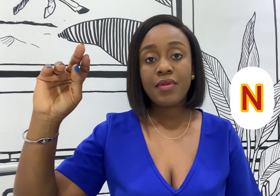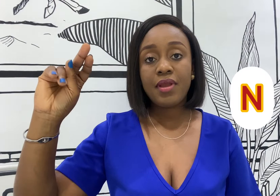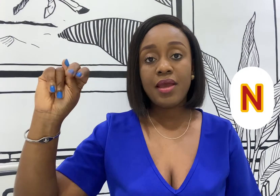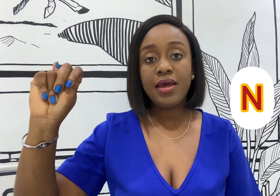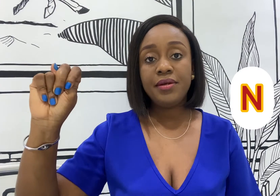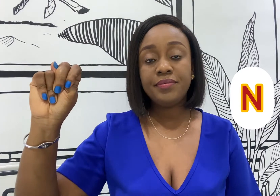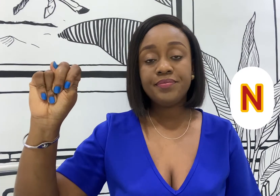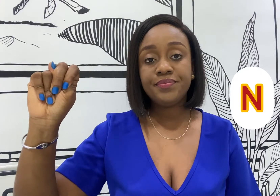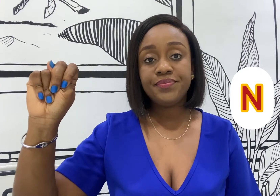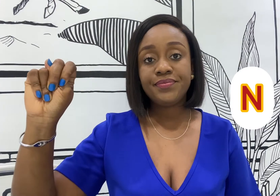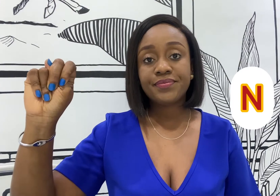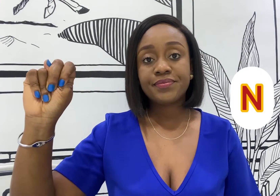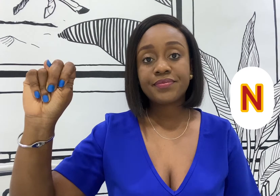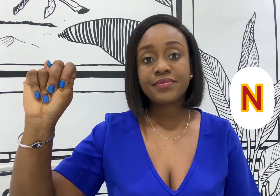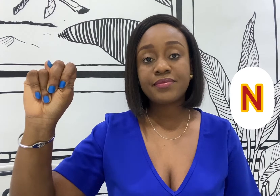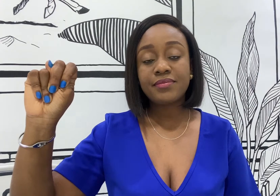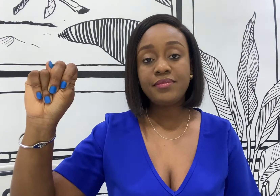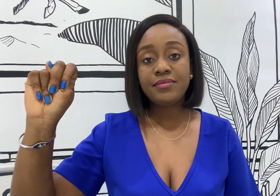Come on now. N.